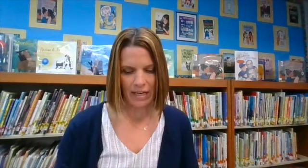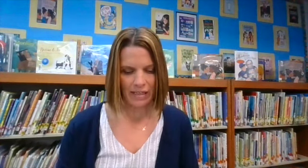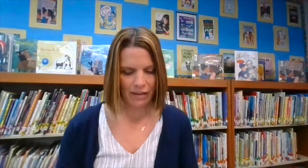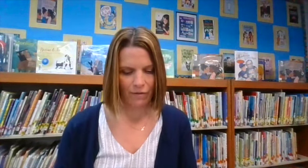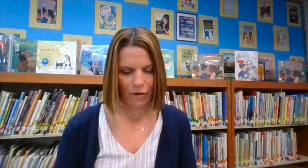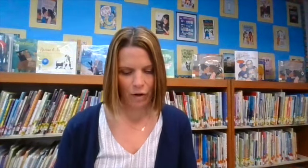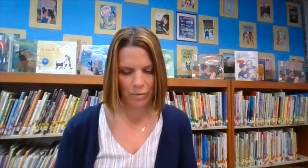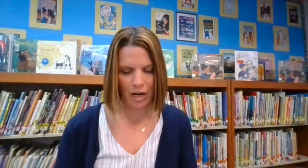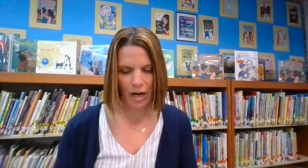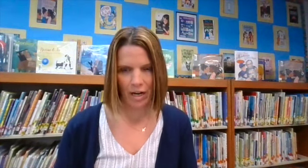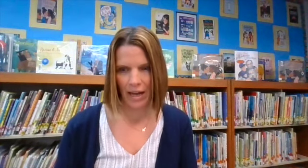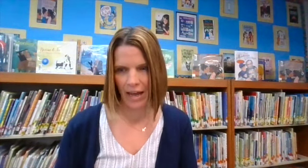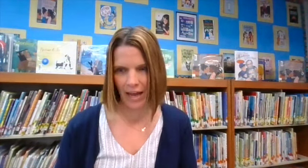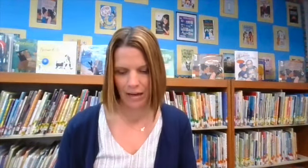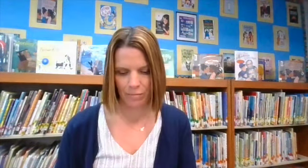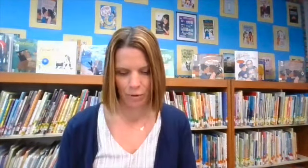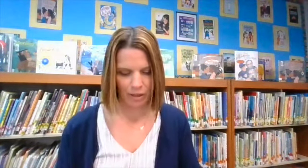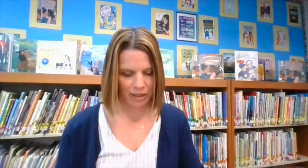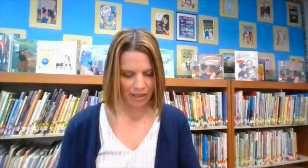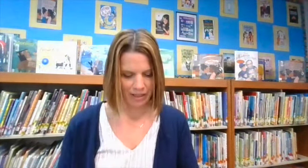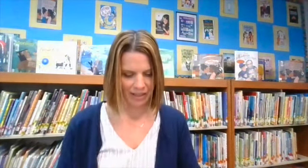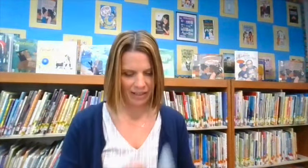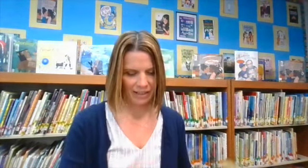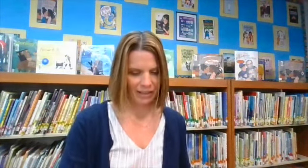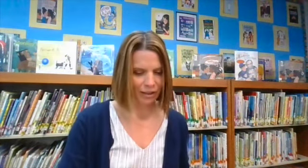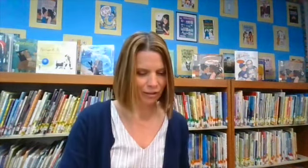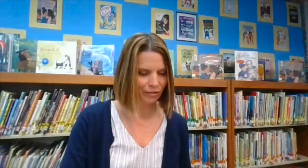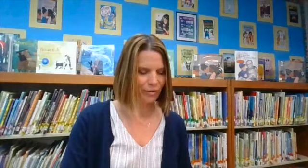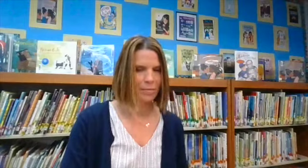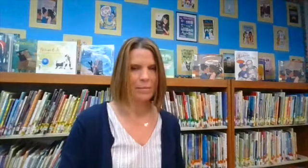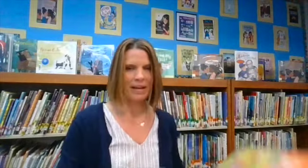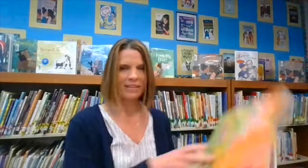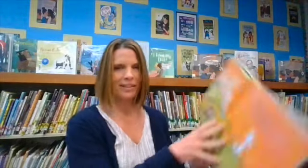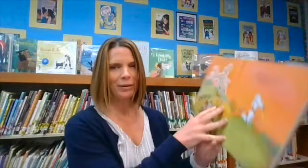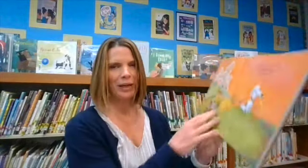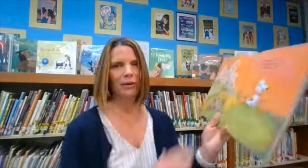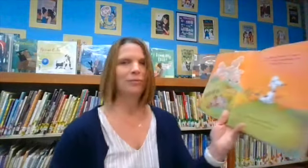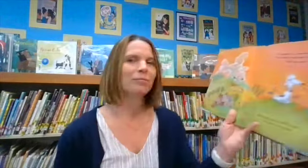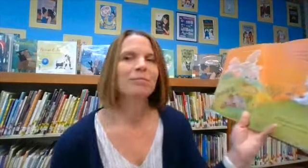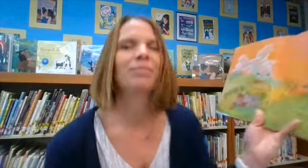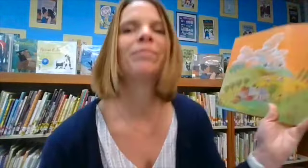Ragweed's Farm Dog Handbook. Learn from the best. Here we go.